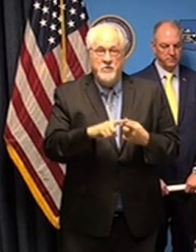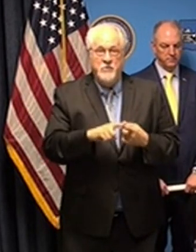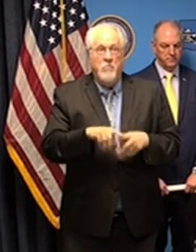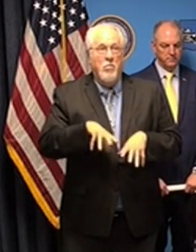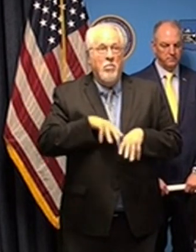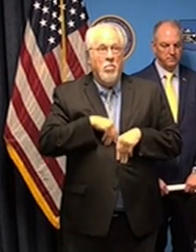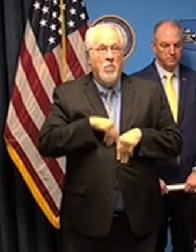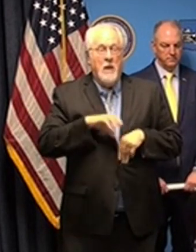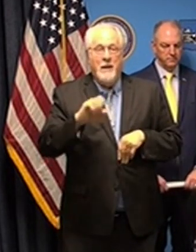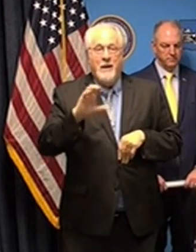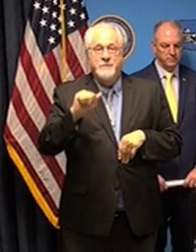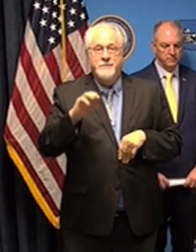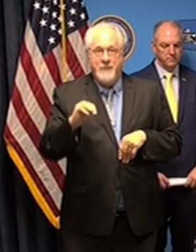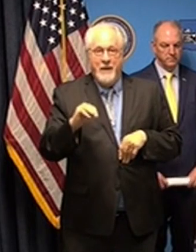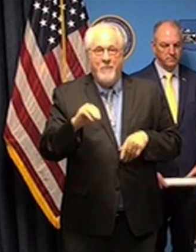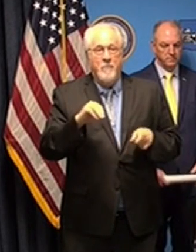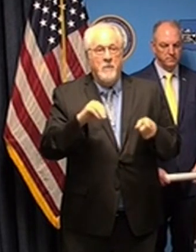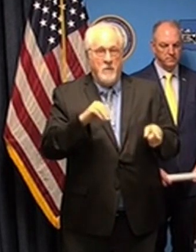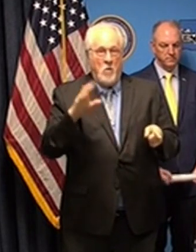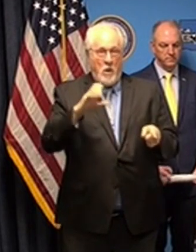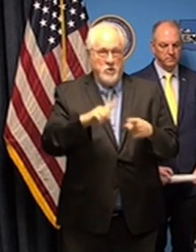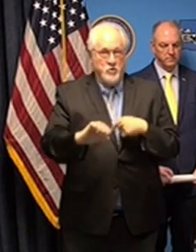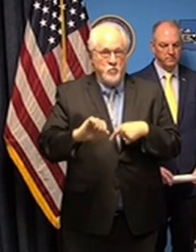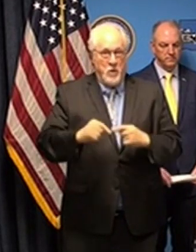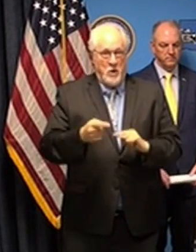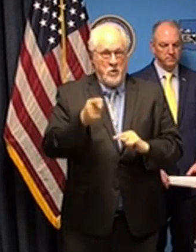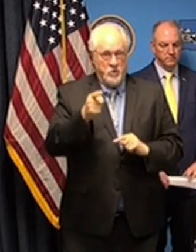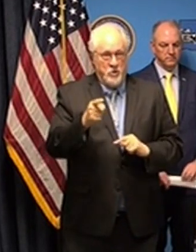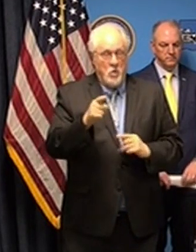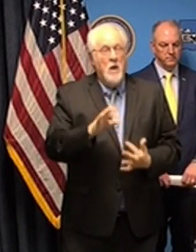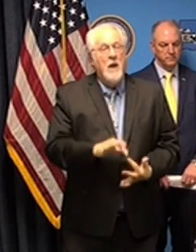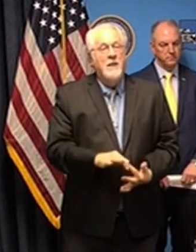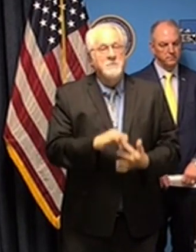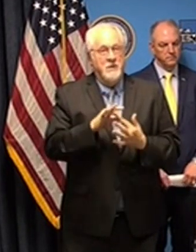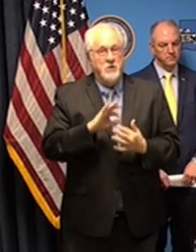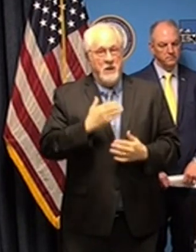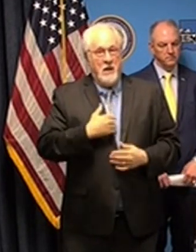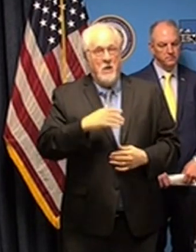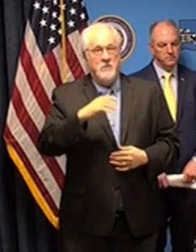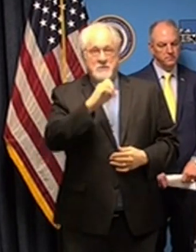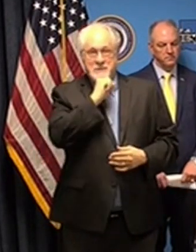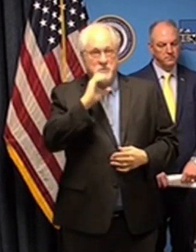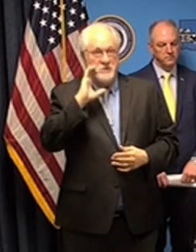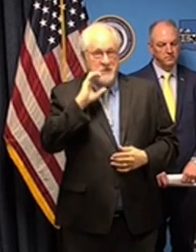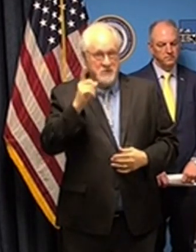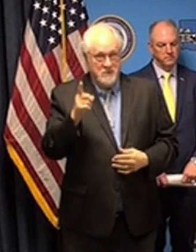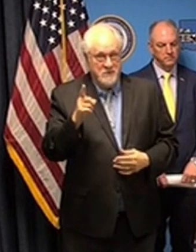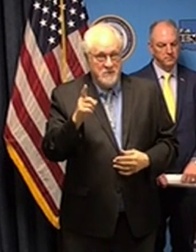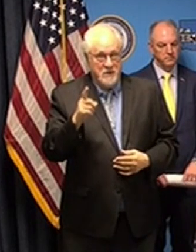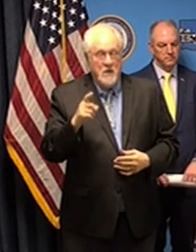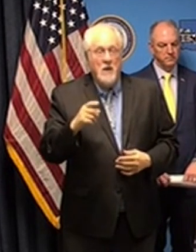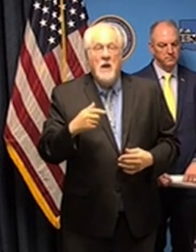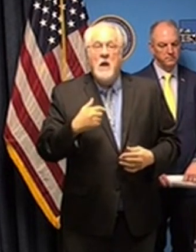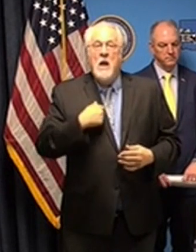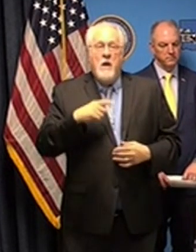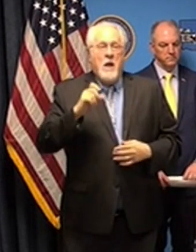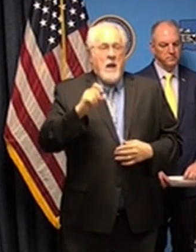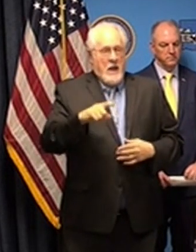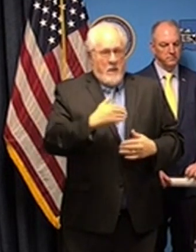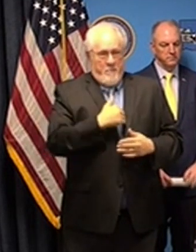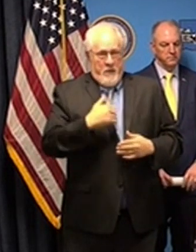prey to scam artists who are seeking to harm you, especially our seniors out there. I will be